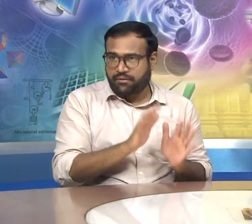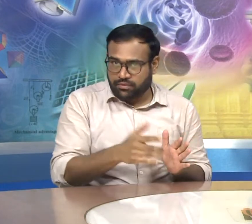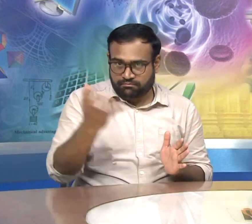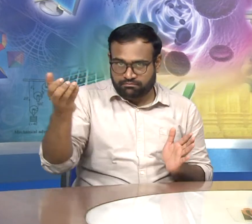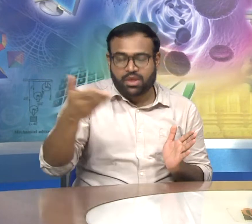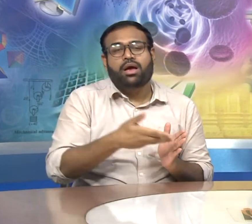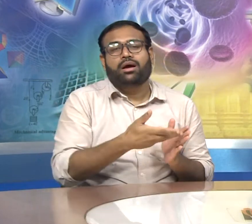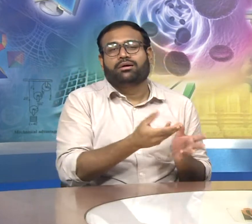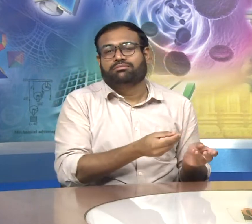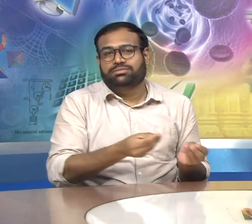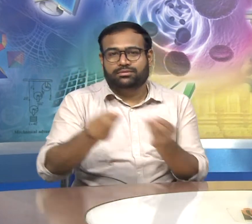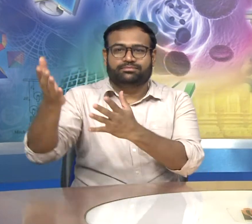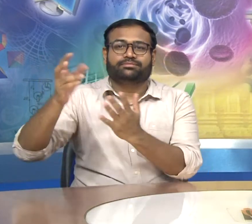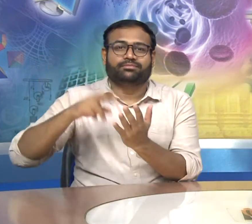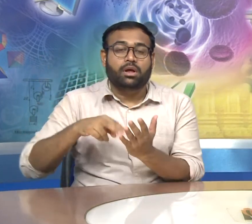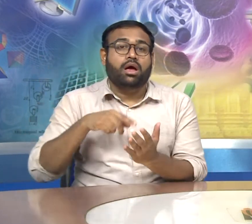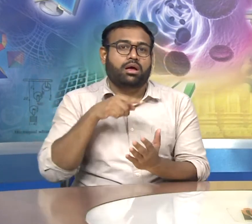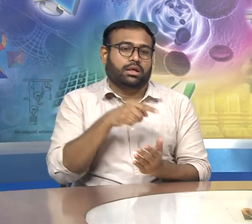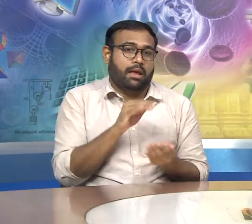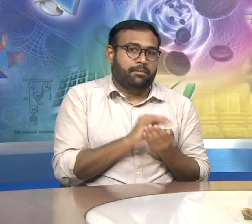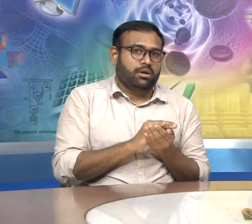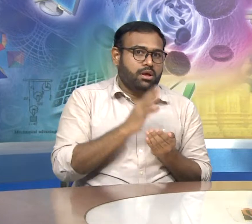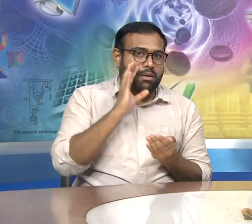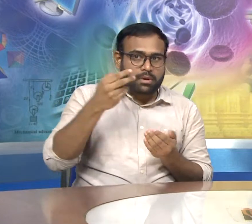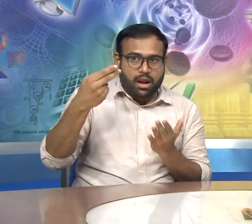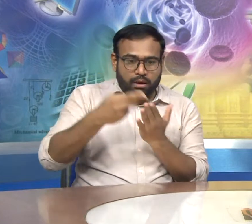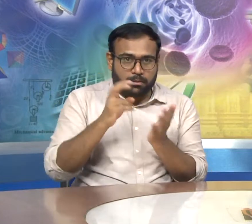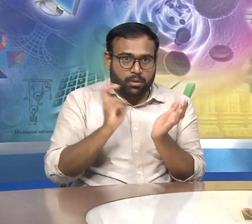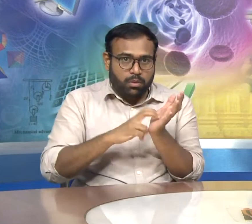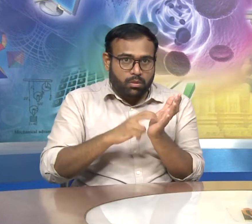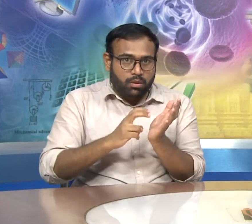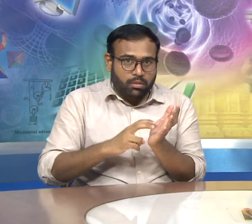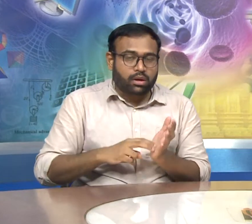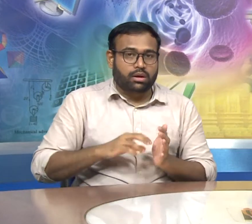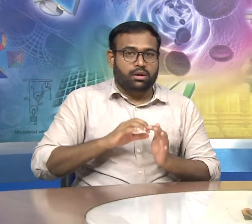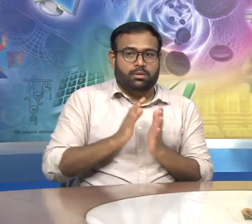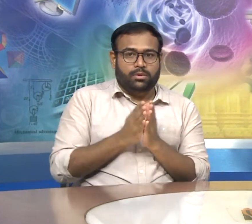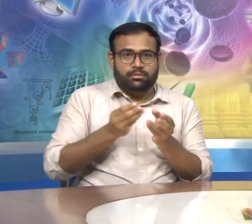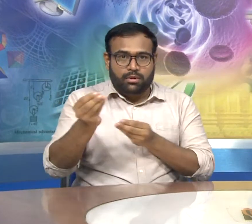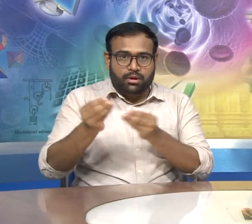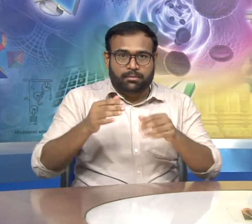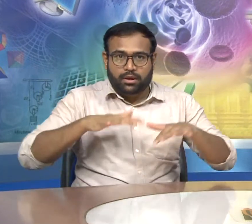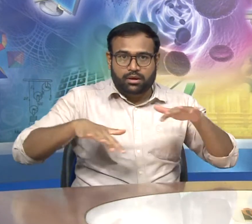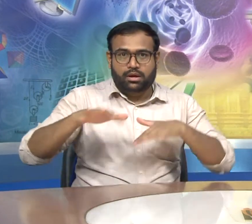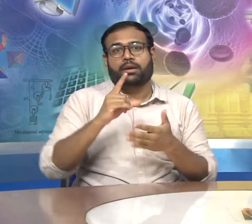which he booked earlier or asked earlier to library.